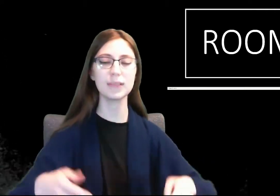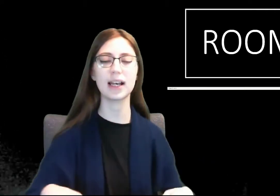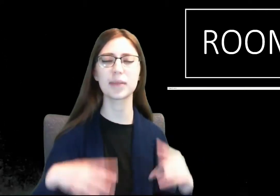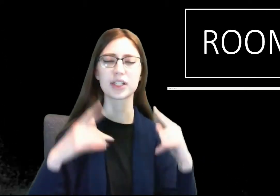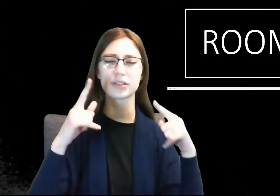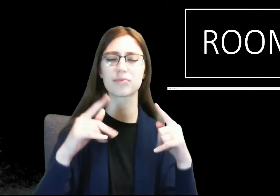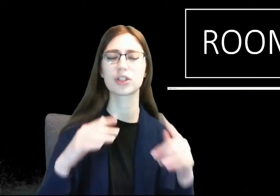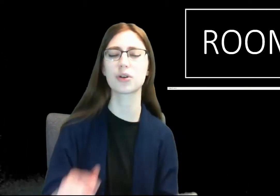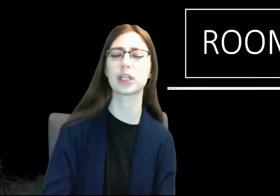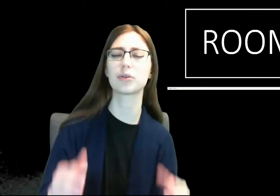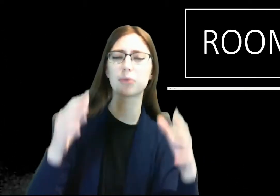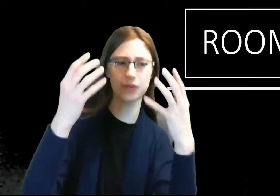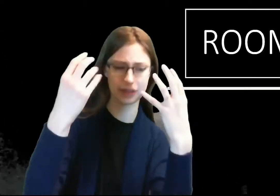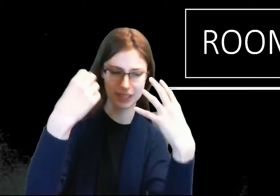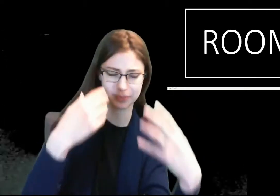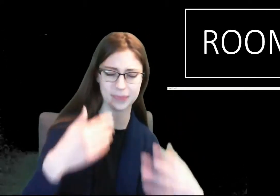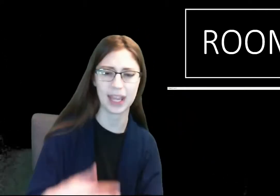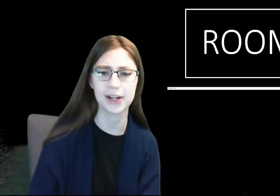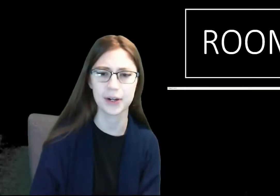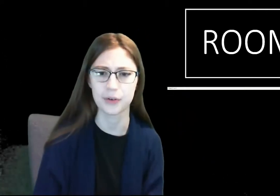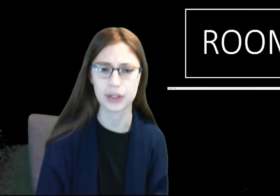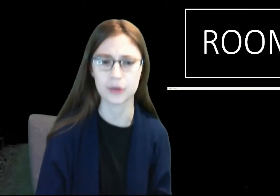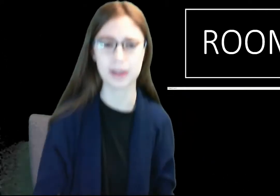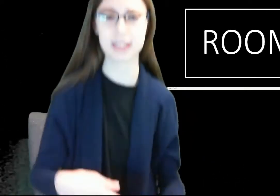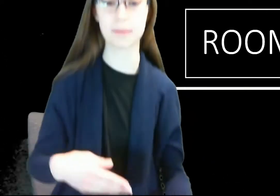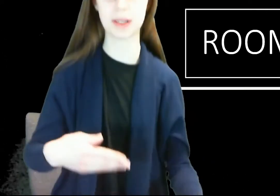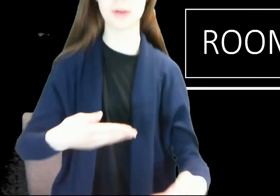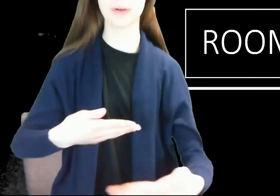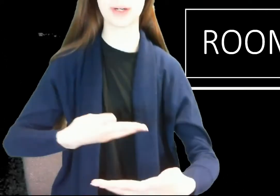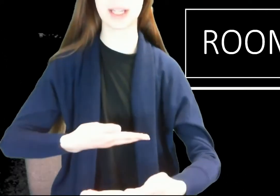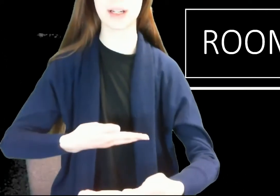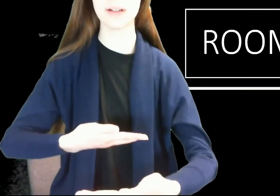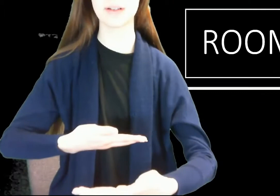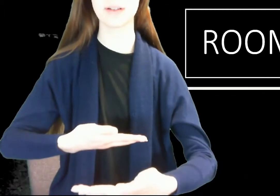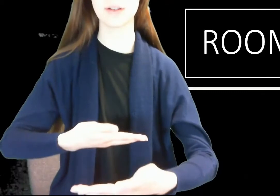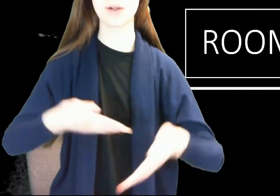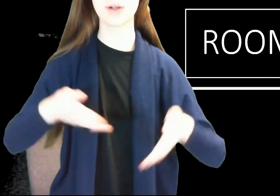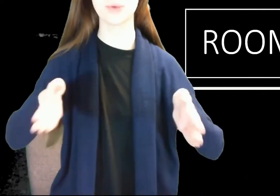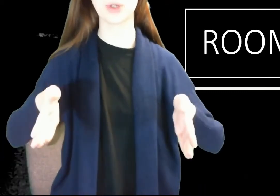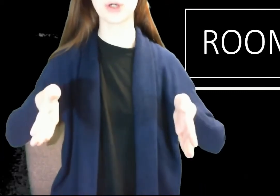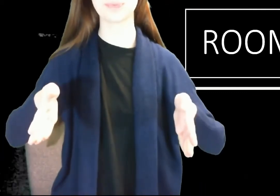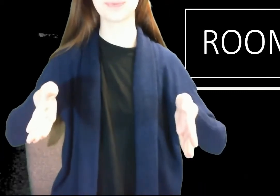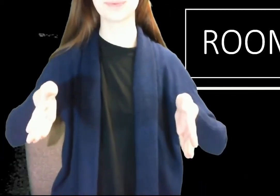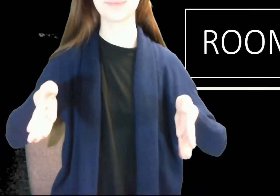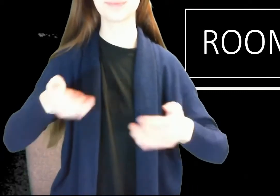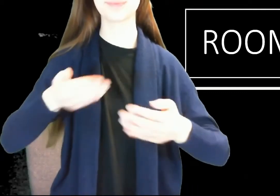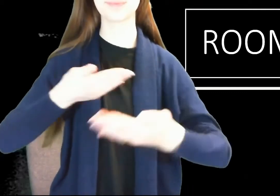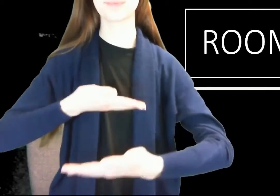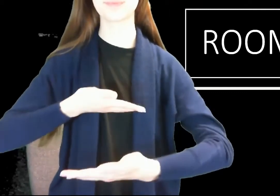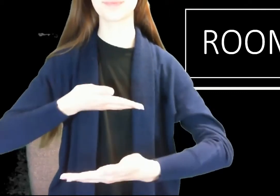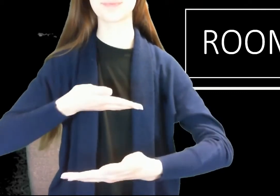I'm going to show you more of an aerial view by tipping real quick here. Room.